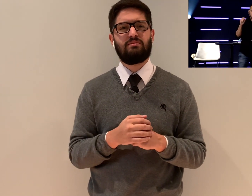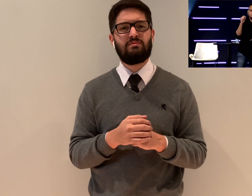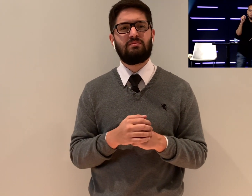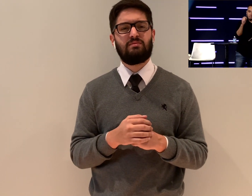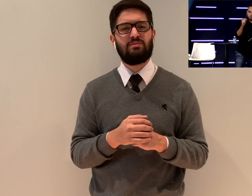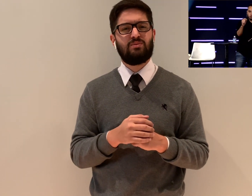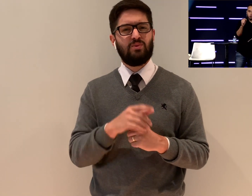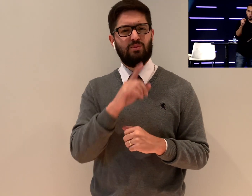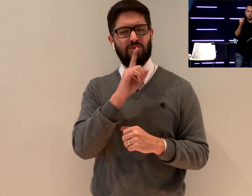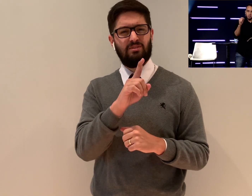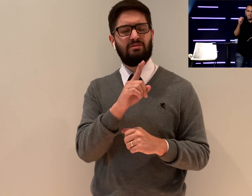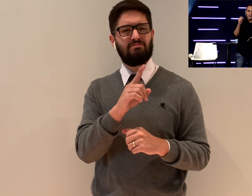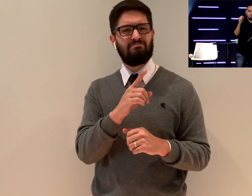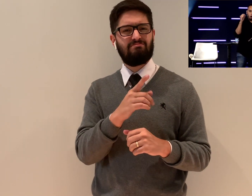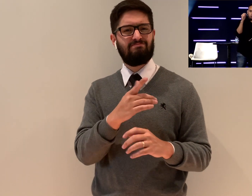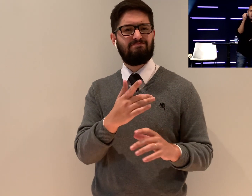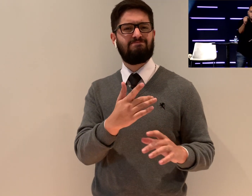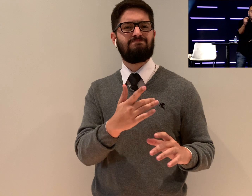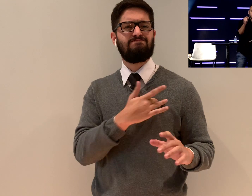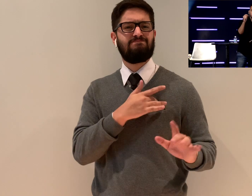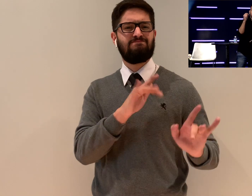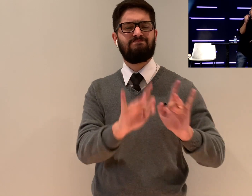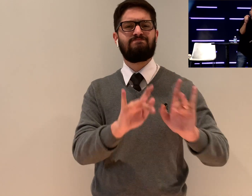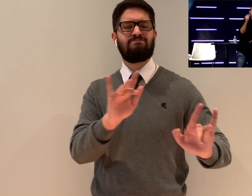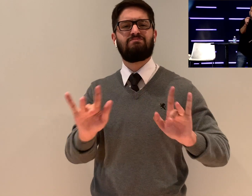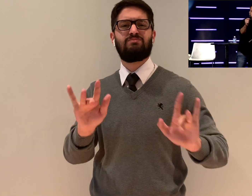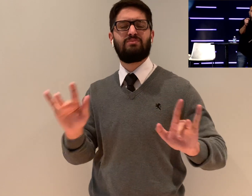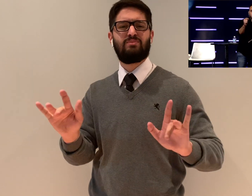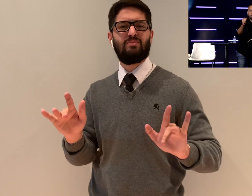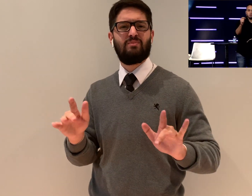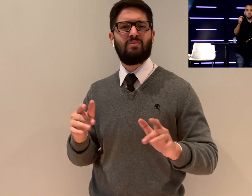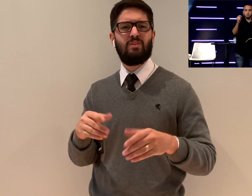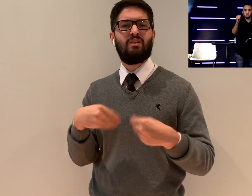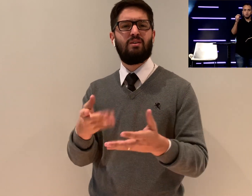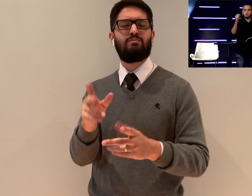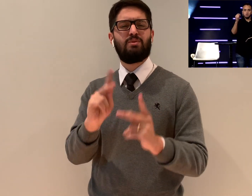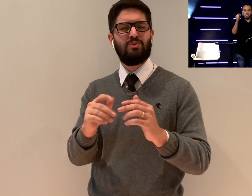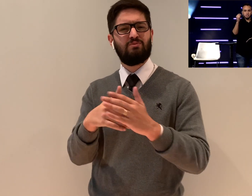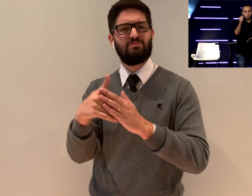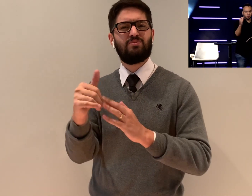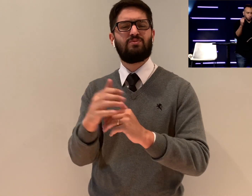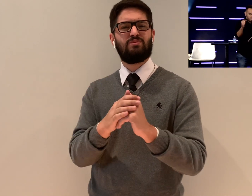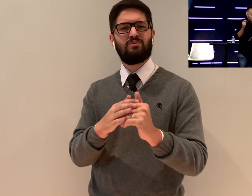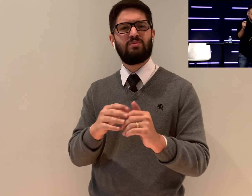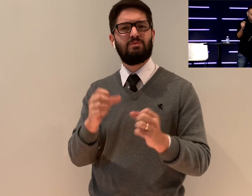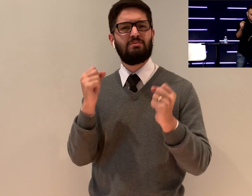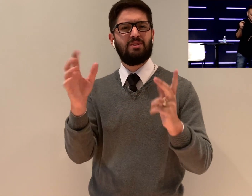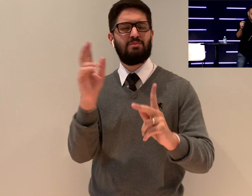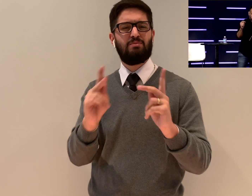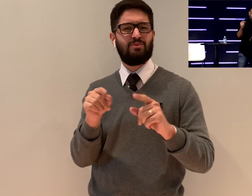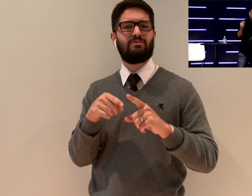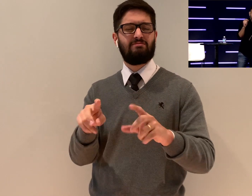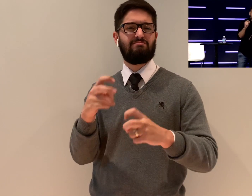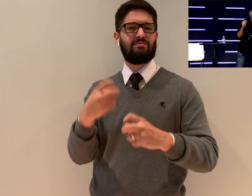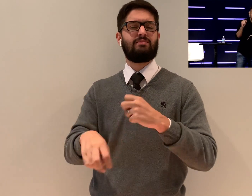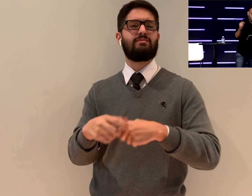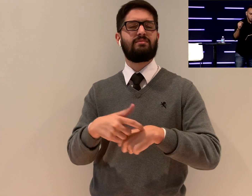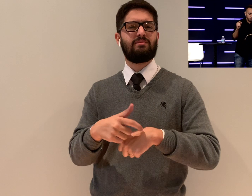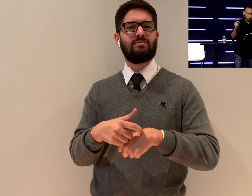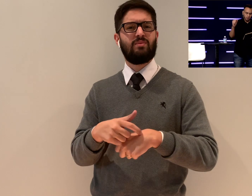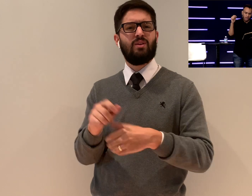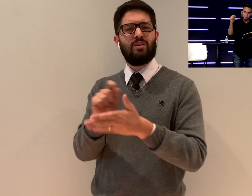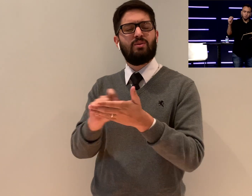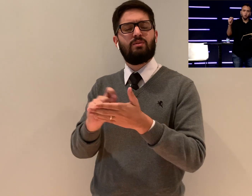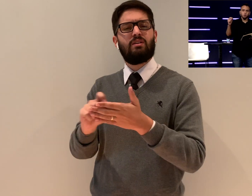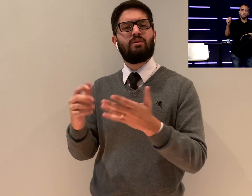that have ministered and have brought comfort to so many people in difficult times. He would write the